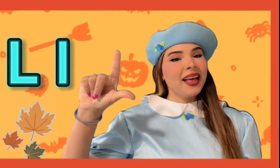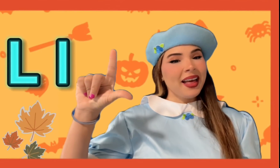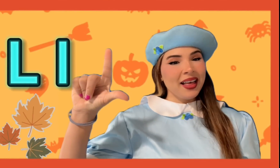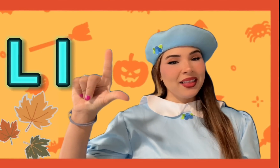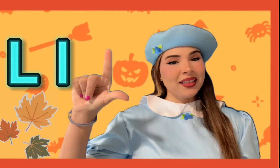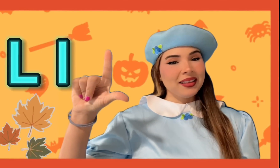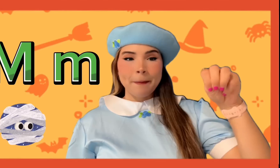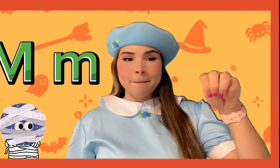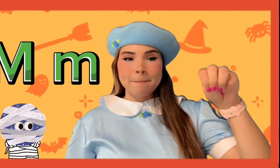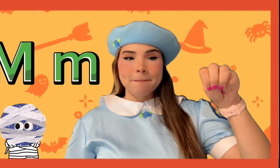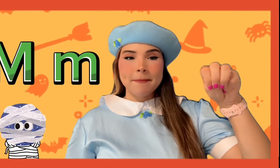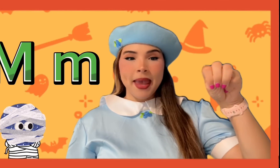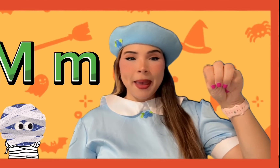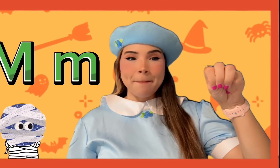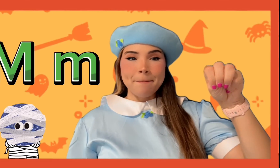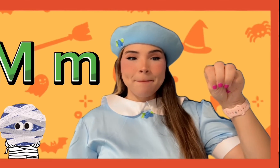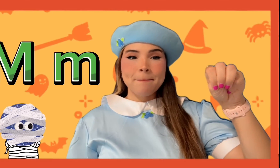L. M,